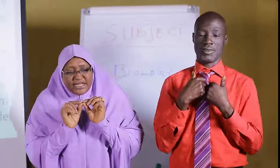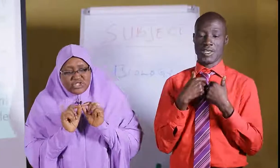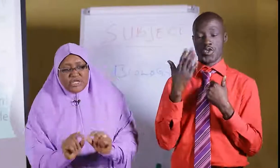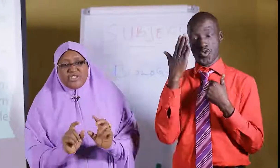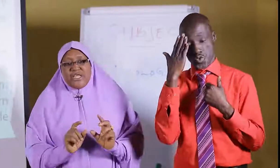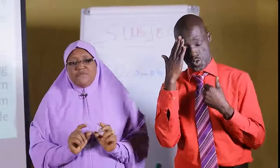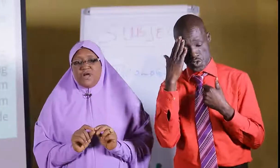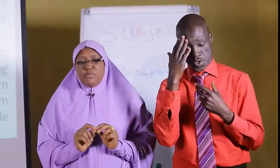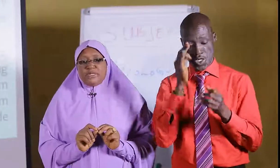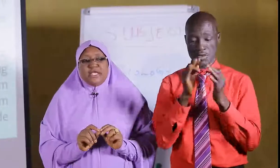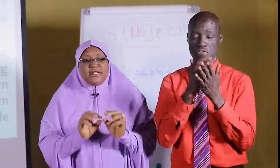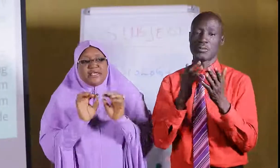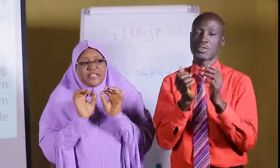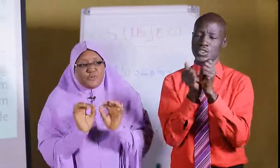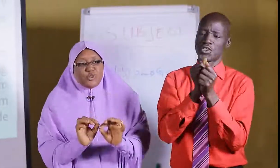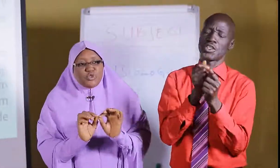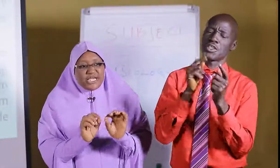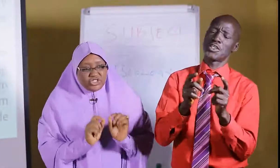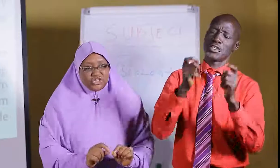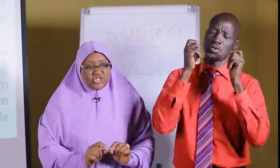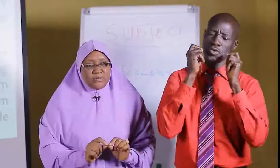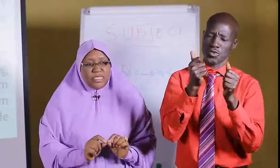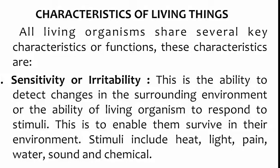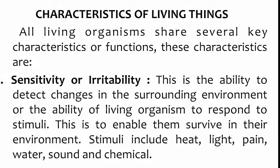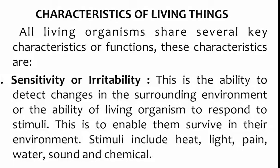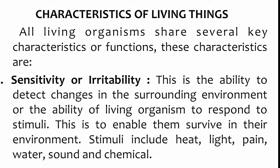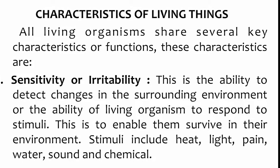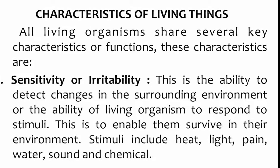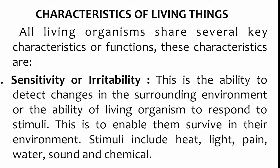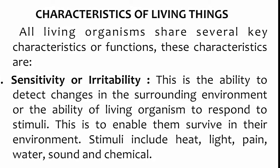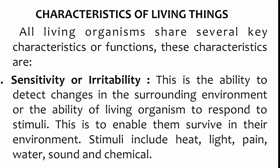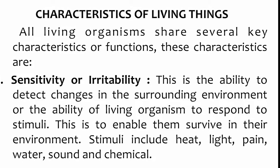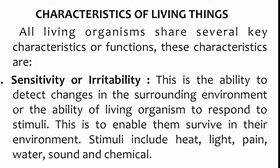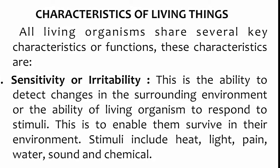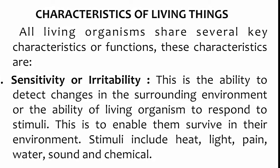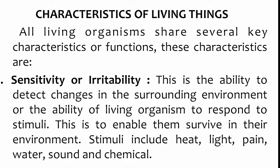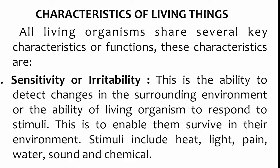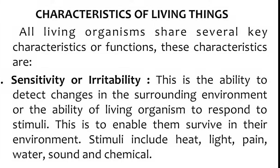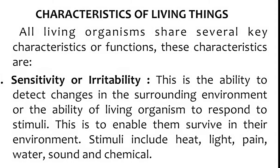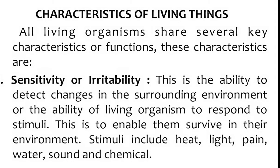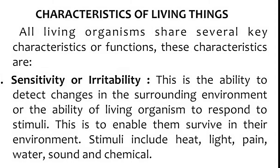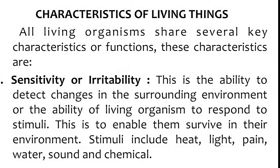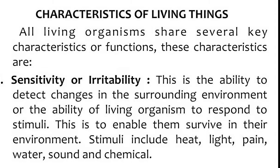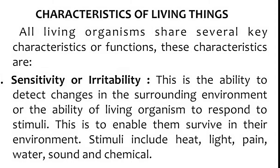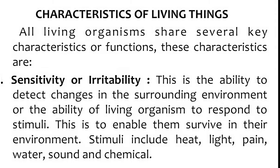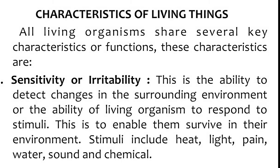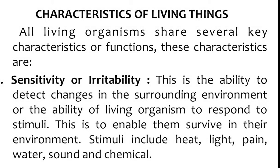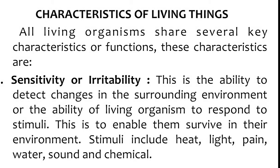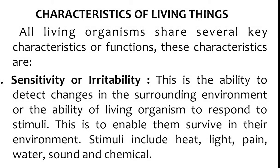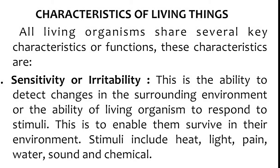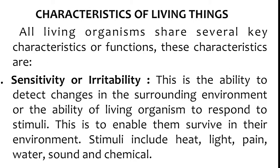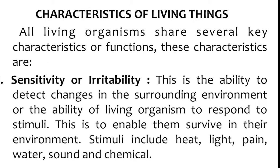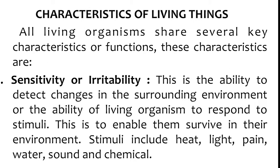there is any change in the environment, they respond to that change. It could be water, it could be